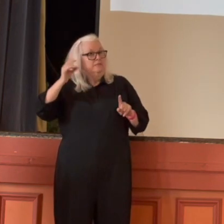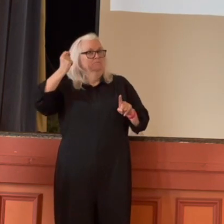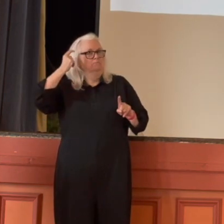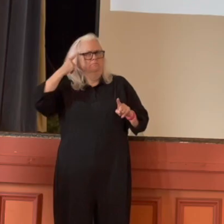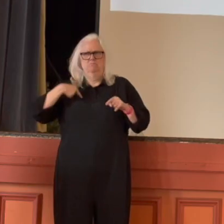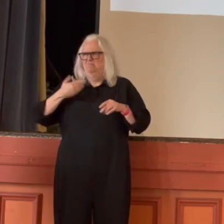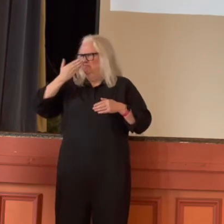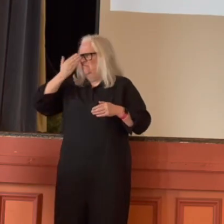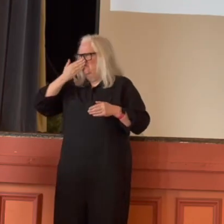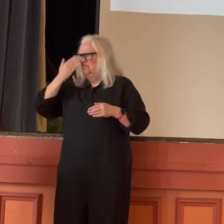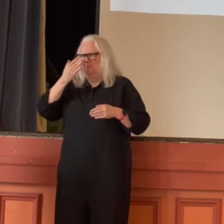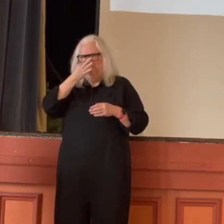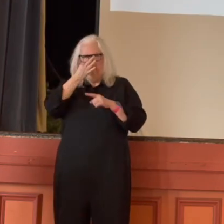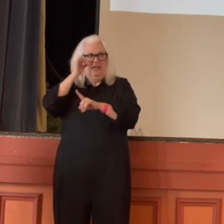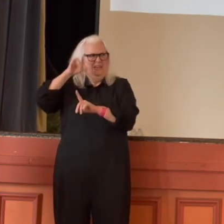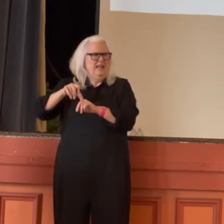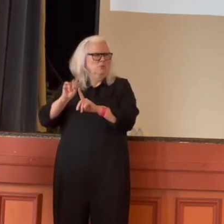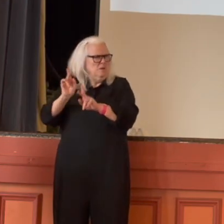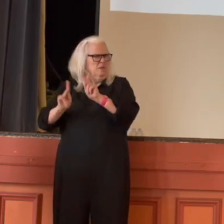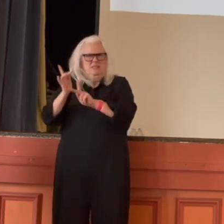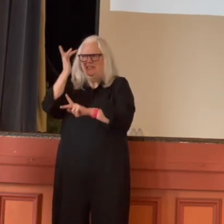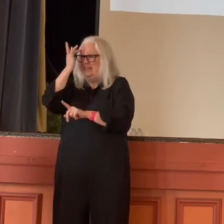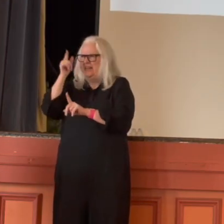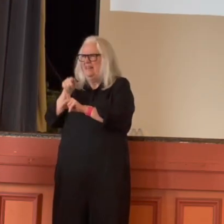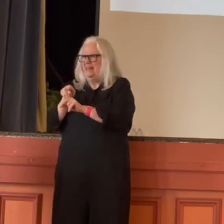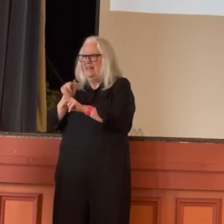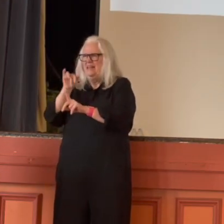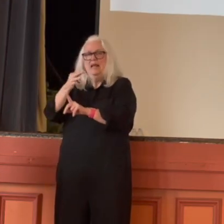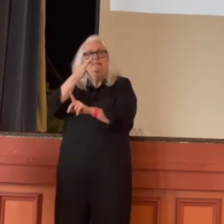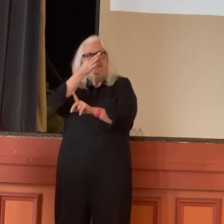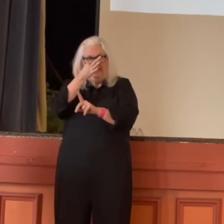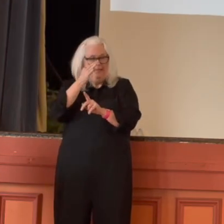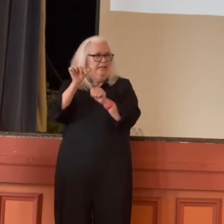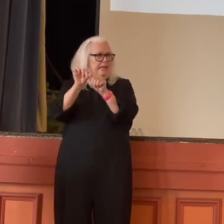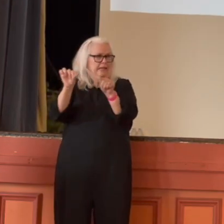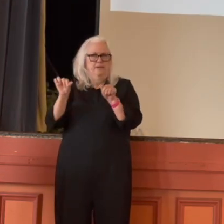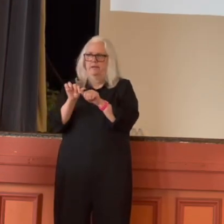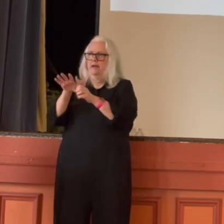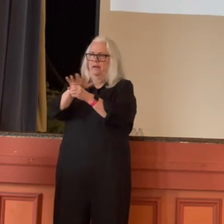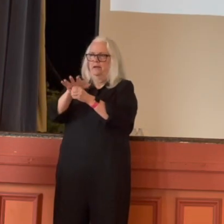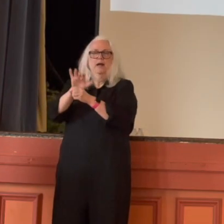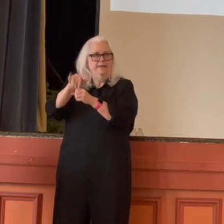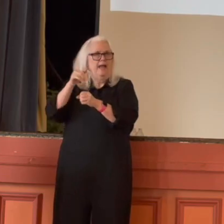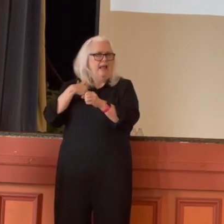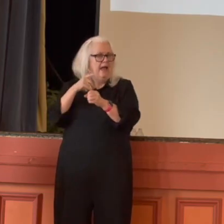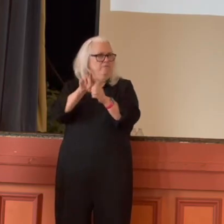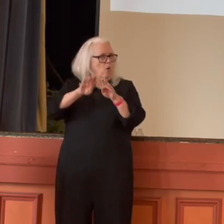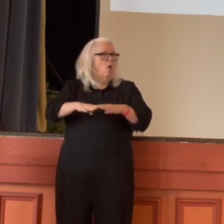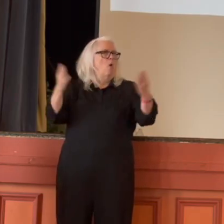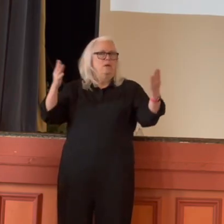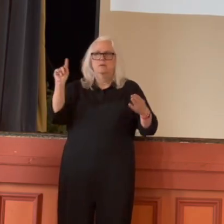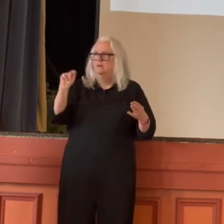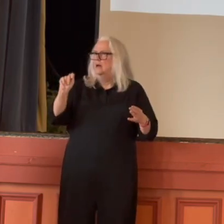stinky areas, that's where people were getting sick. And those stinky areas was where there was open sewage.